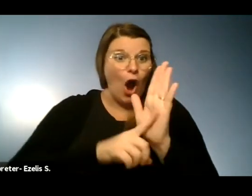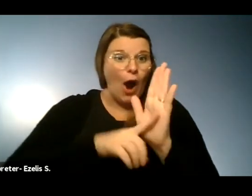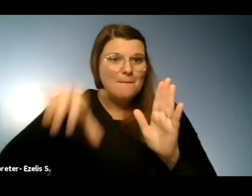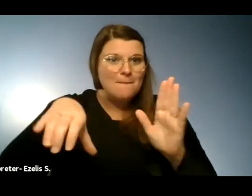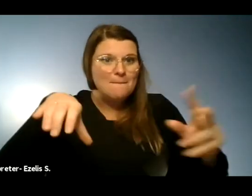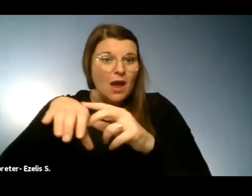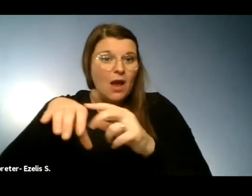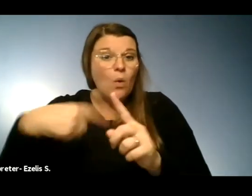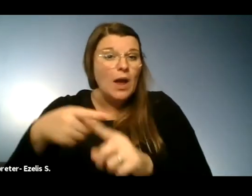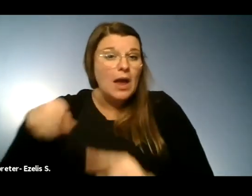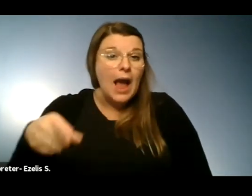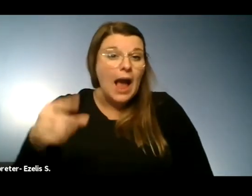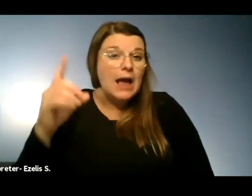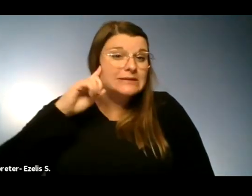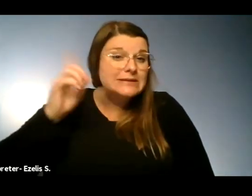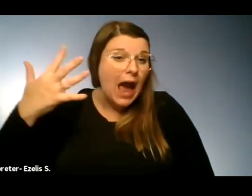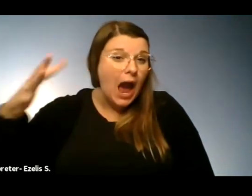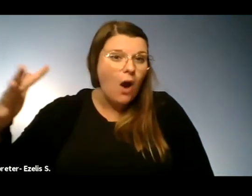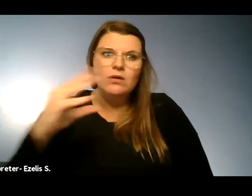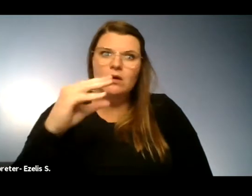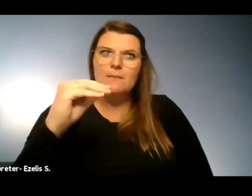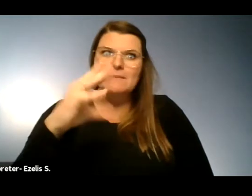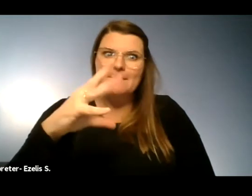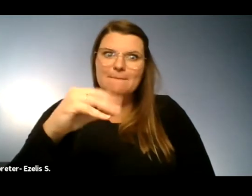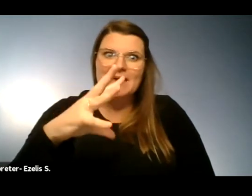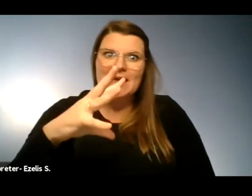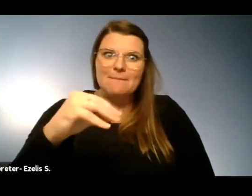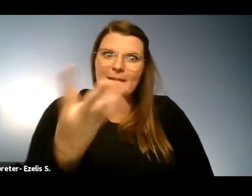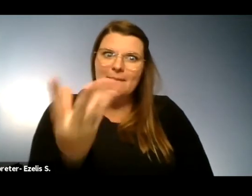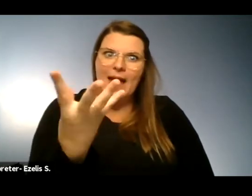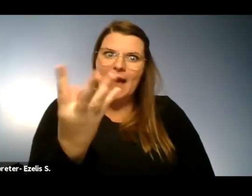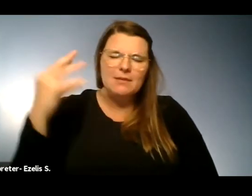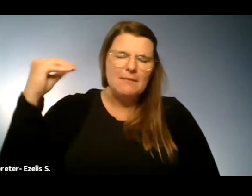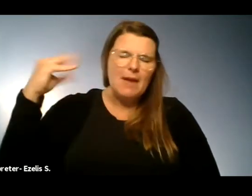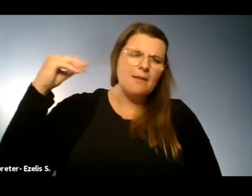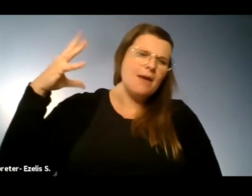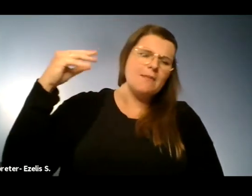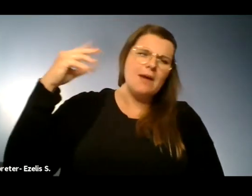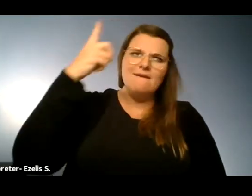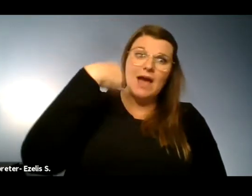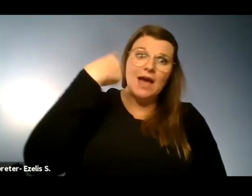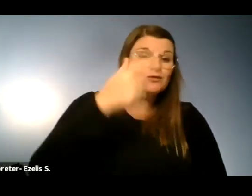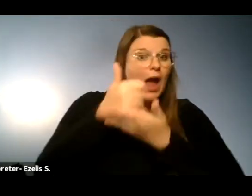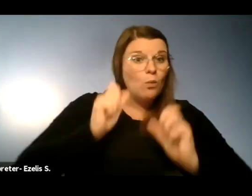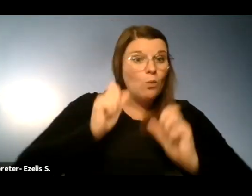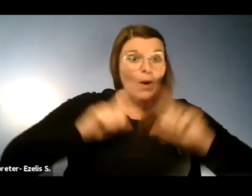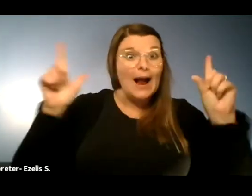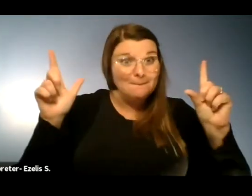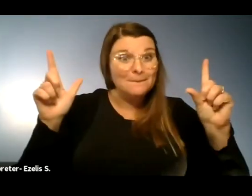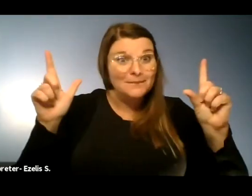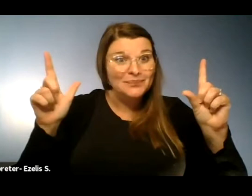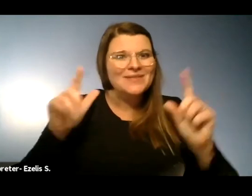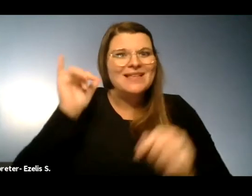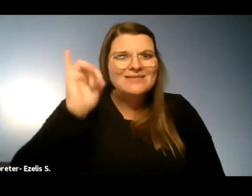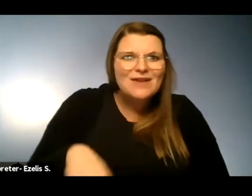buzzer goes, the light flashes, and it shines right in his face to help him wake up. It's a tool